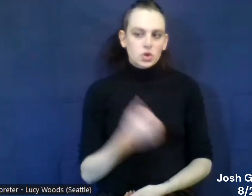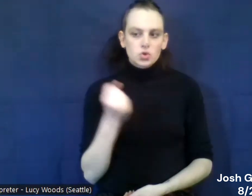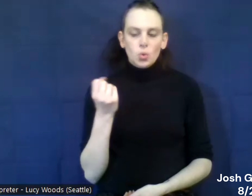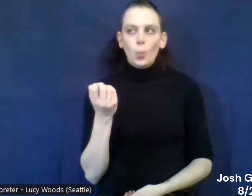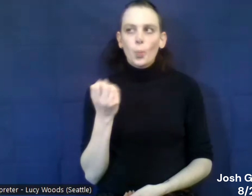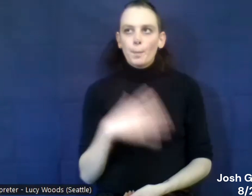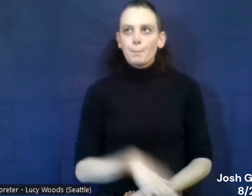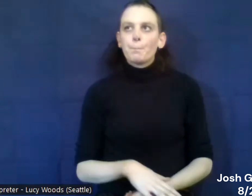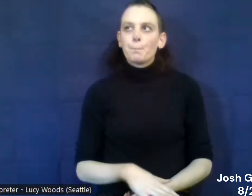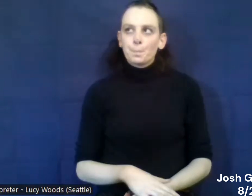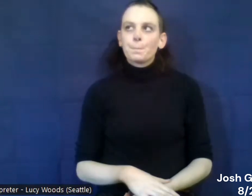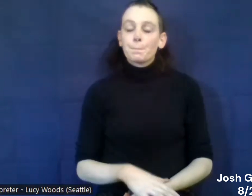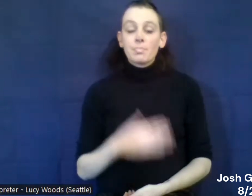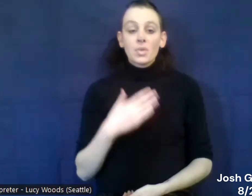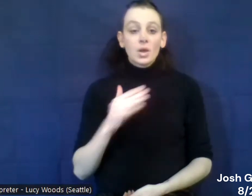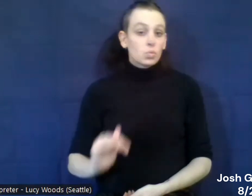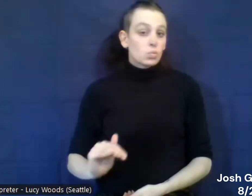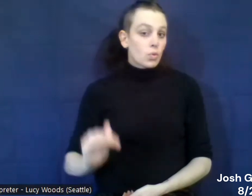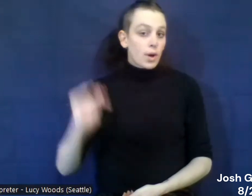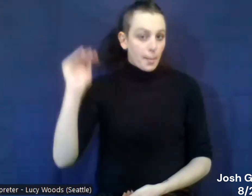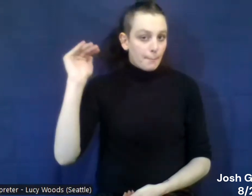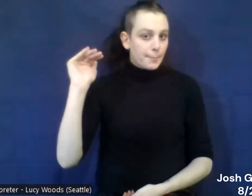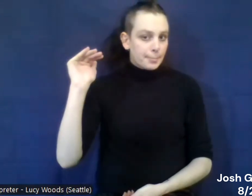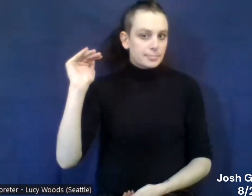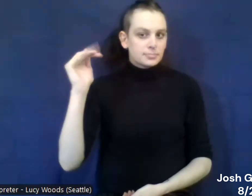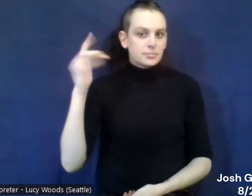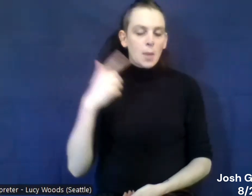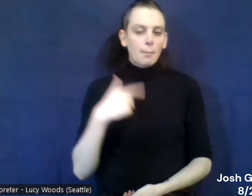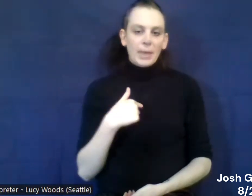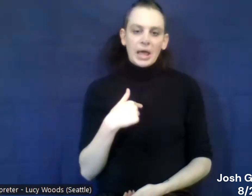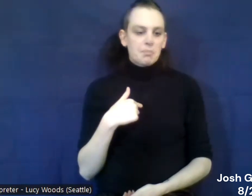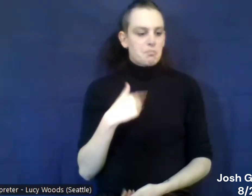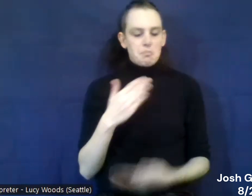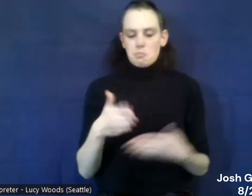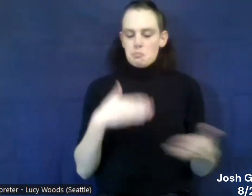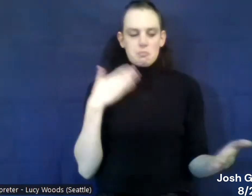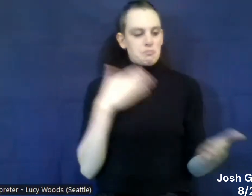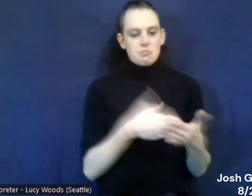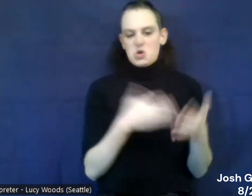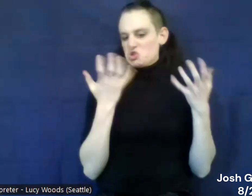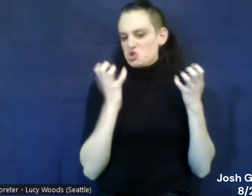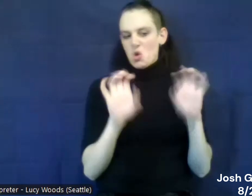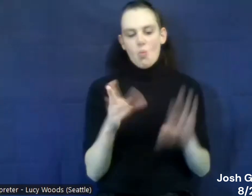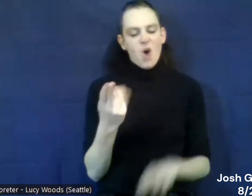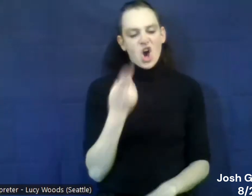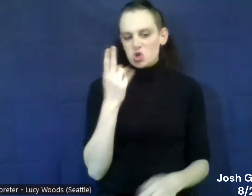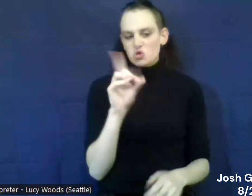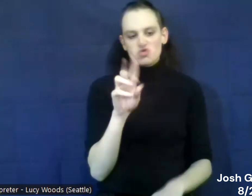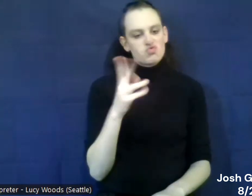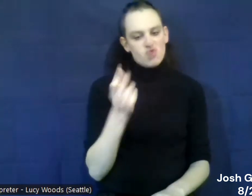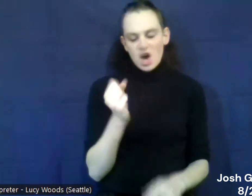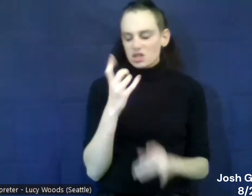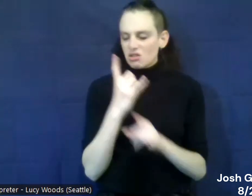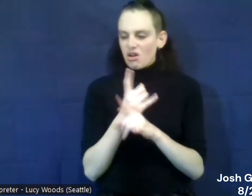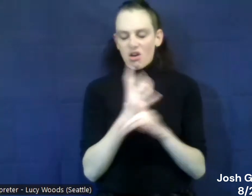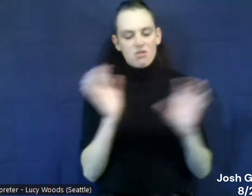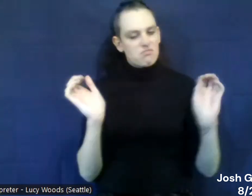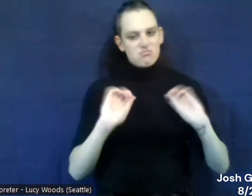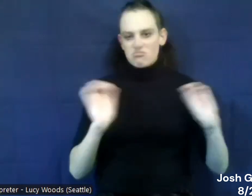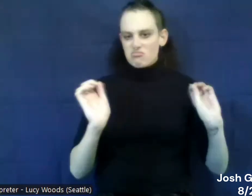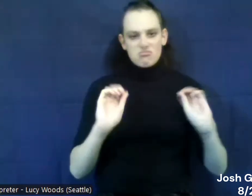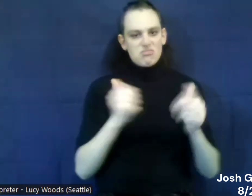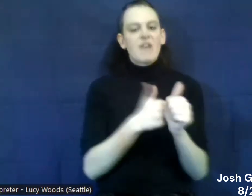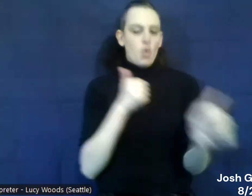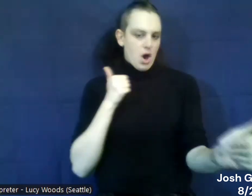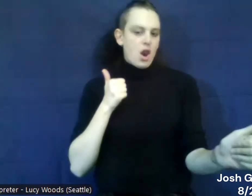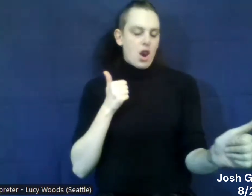throughout my childhood, I was actually very against any sort of like drugs or alcohol. I didn't do any like